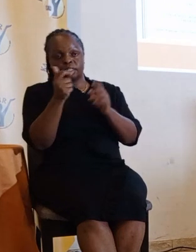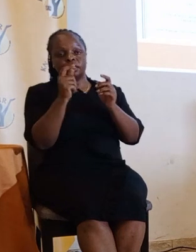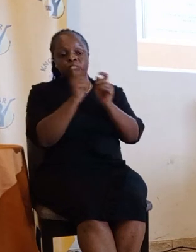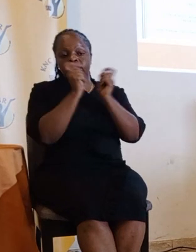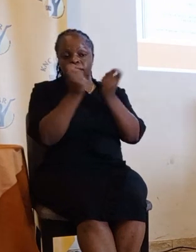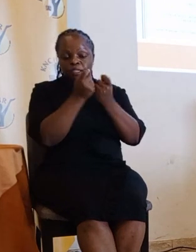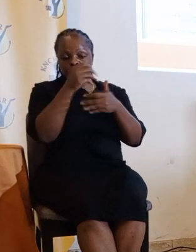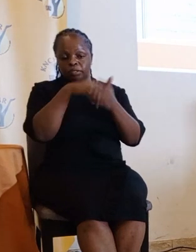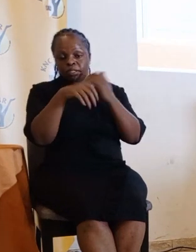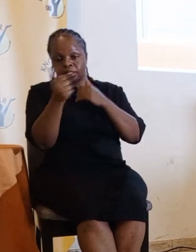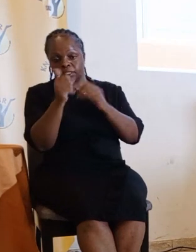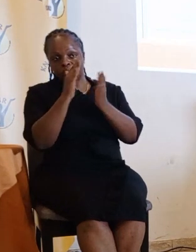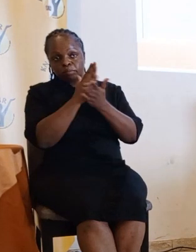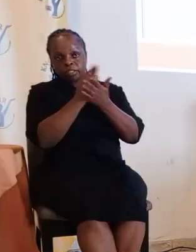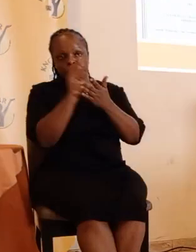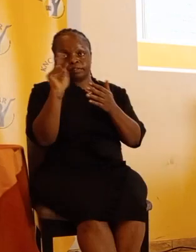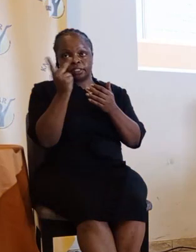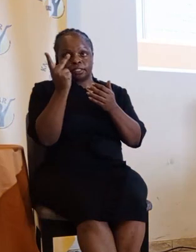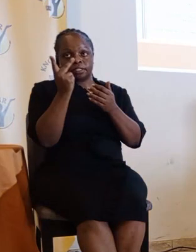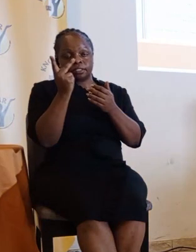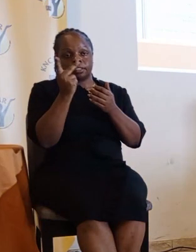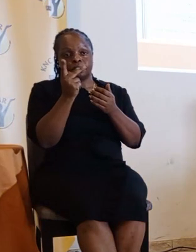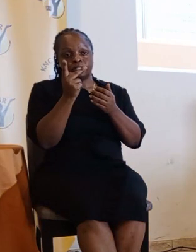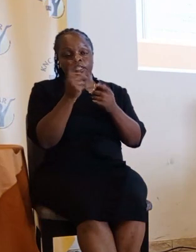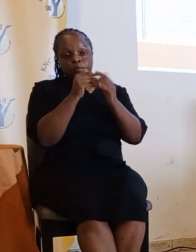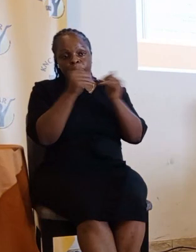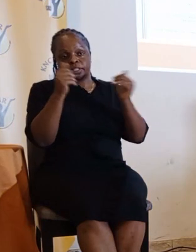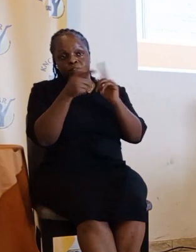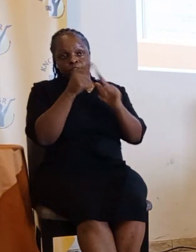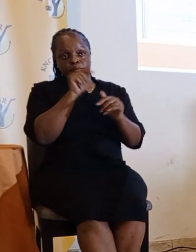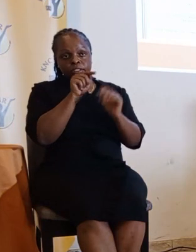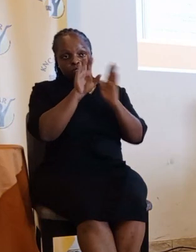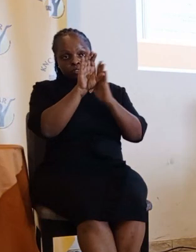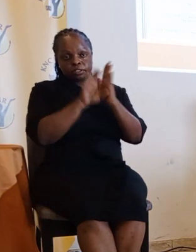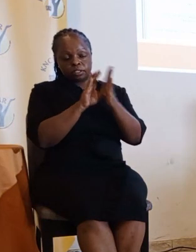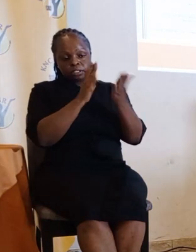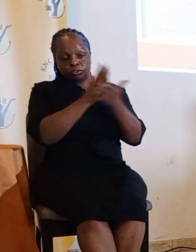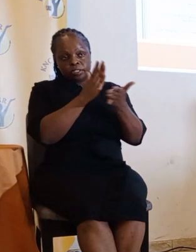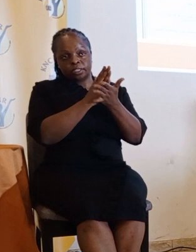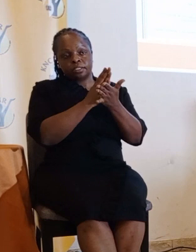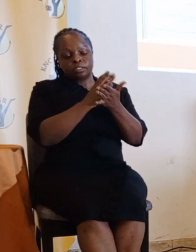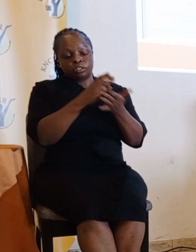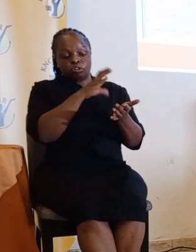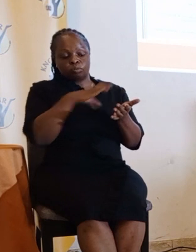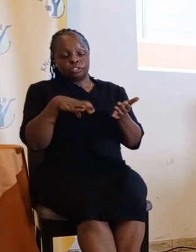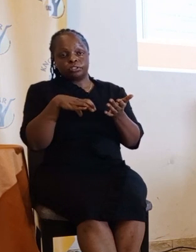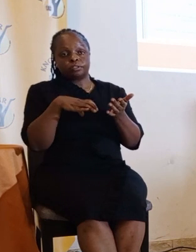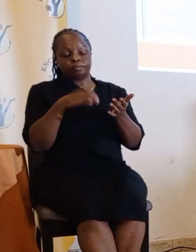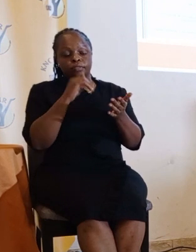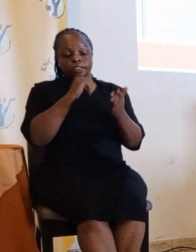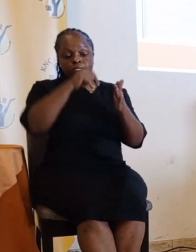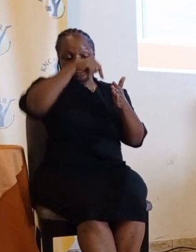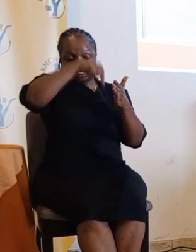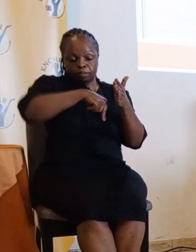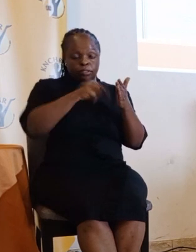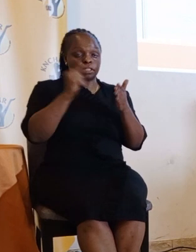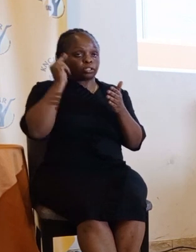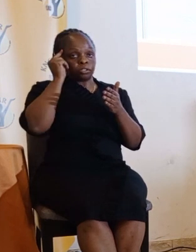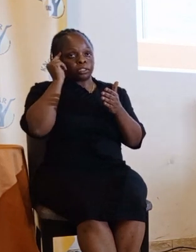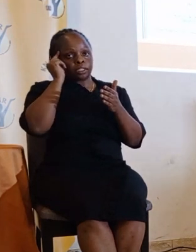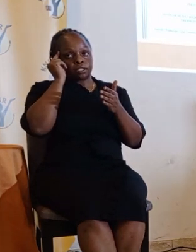in any part of Kenya. Despite this constitutional assurance, the Commission is deeply